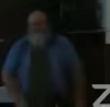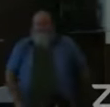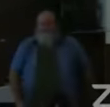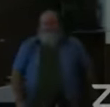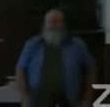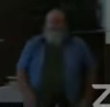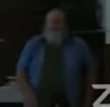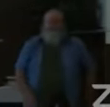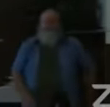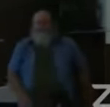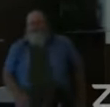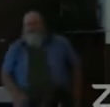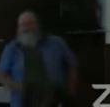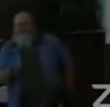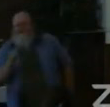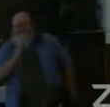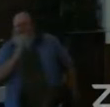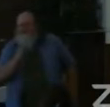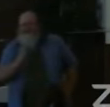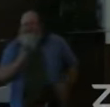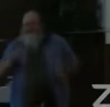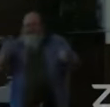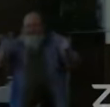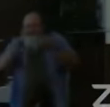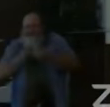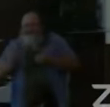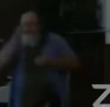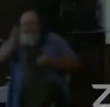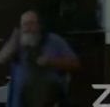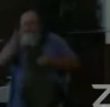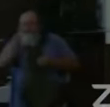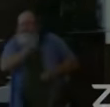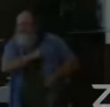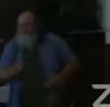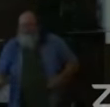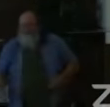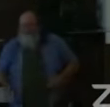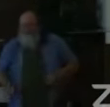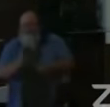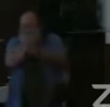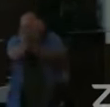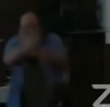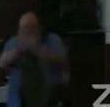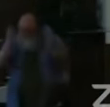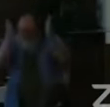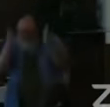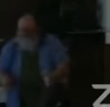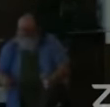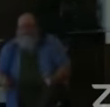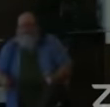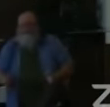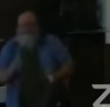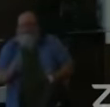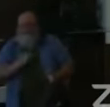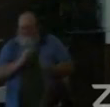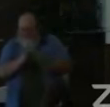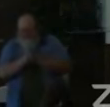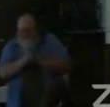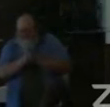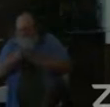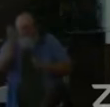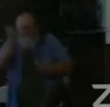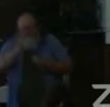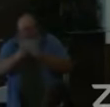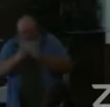today that hasn't accepted you as their Lord and Savior. Lord, I ask that they would pray right now. Lord, I pray that you would encourage them. Lord, that you